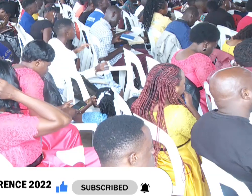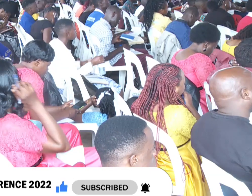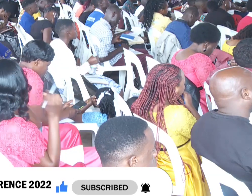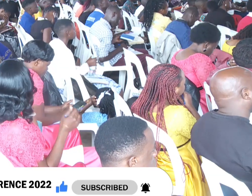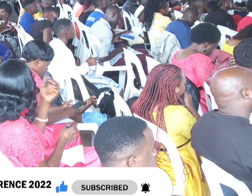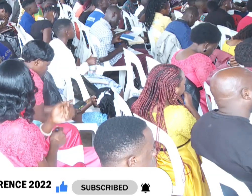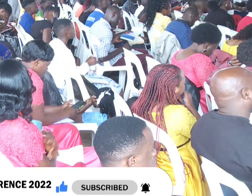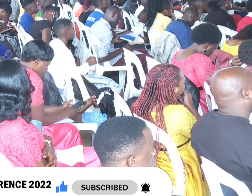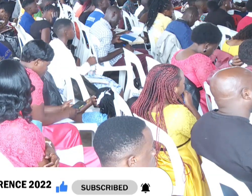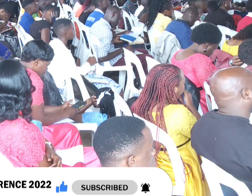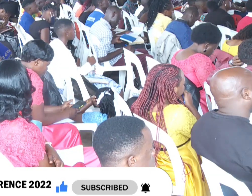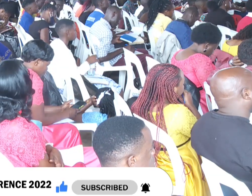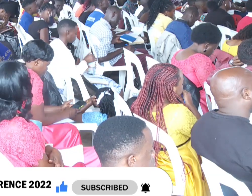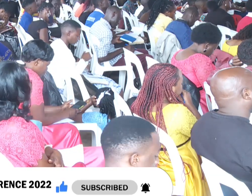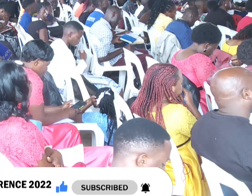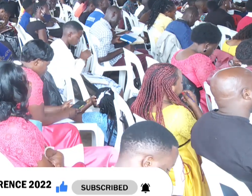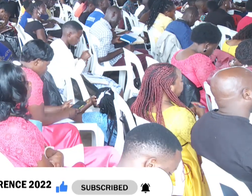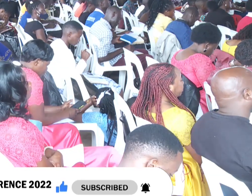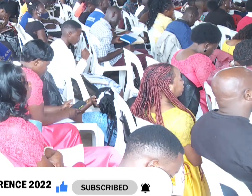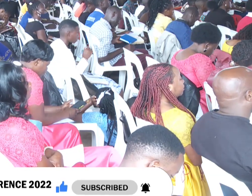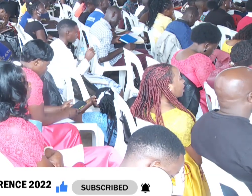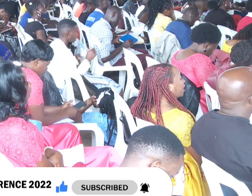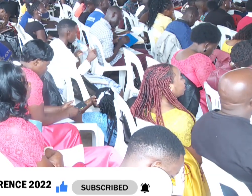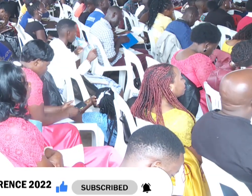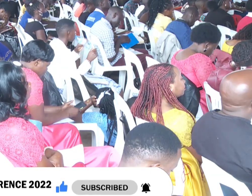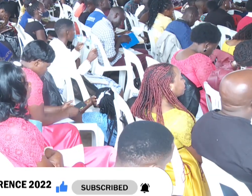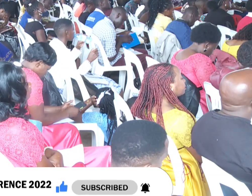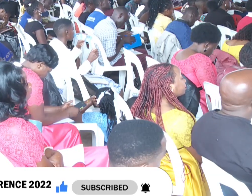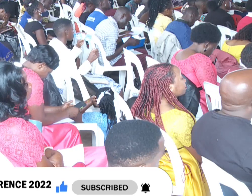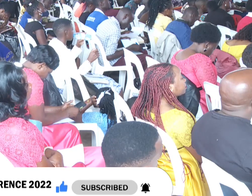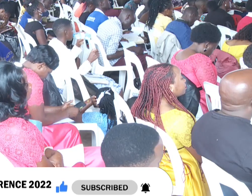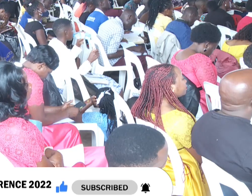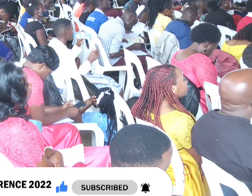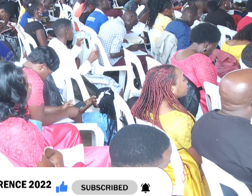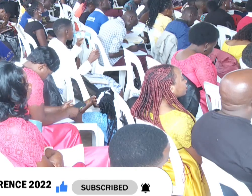Mu Bible tuno mukazi gwengendo kumaliriza naye. In the Bible there is a woman I'll conclude with.